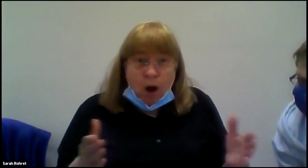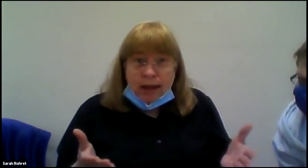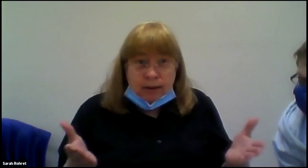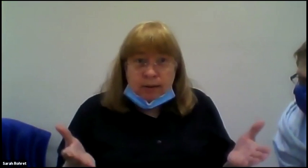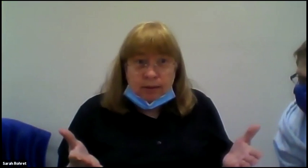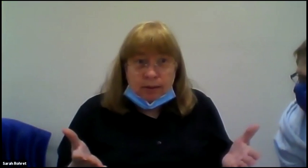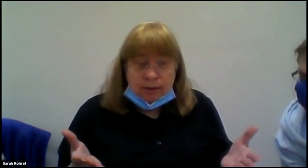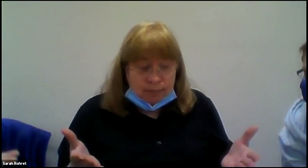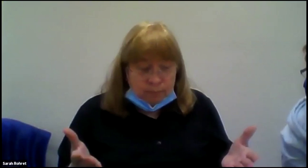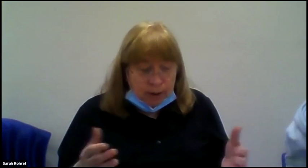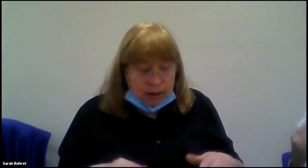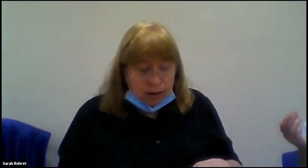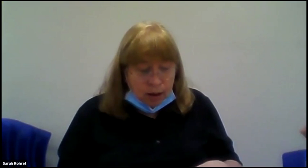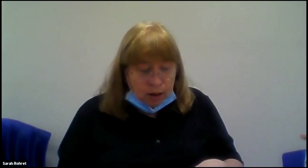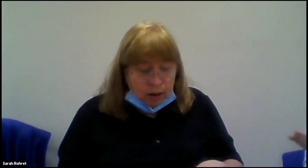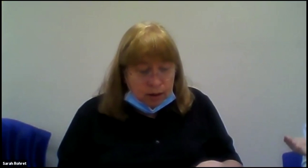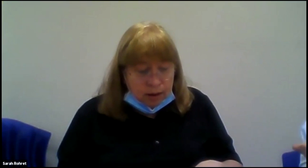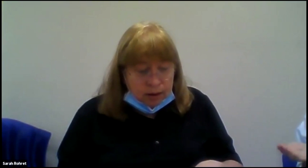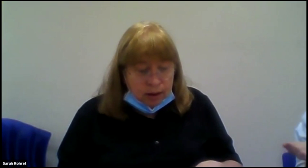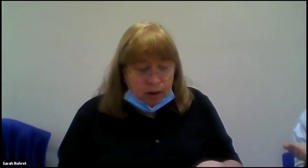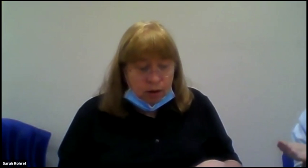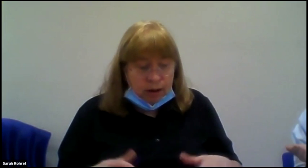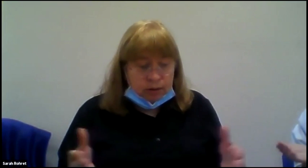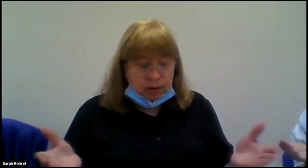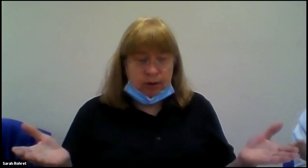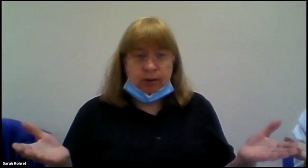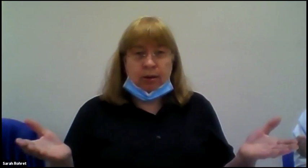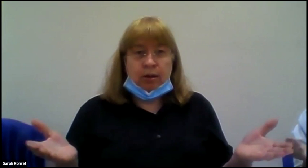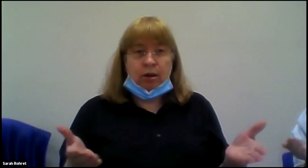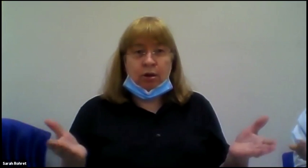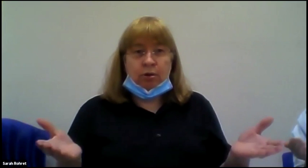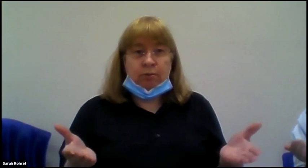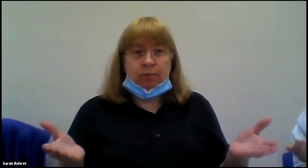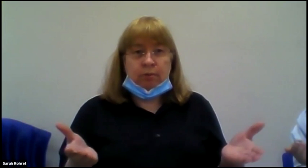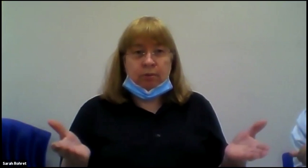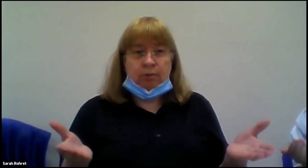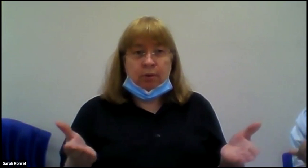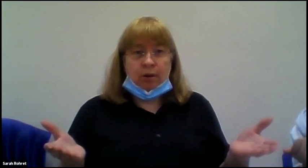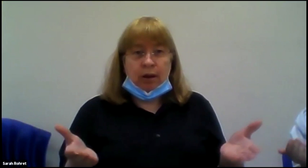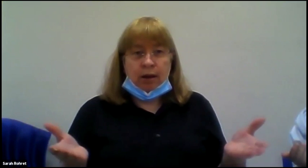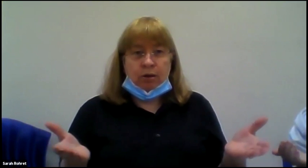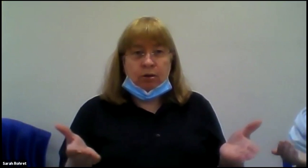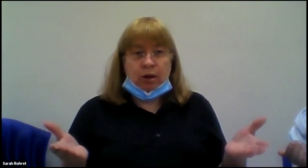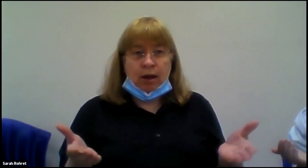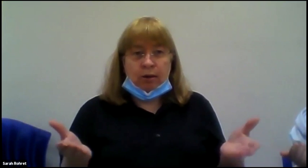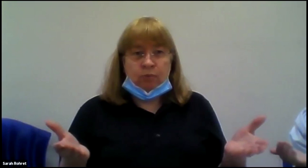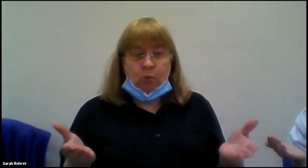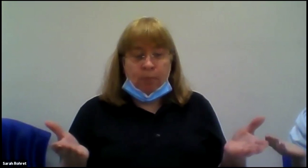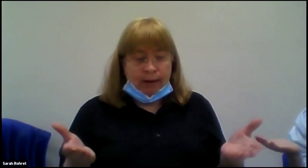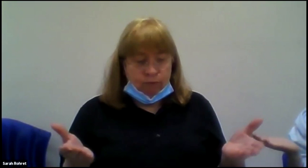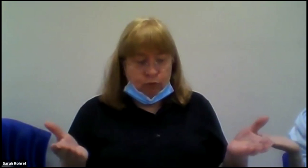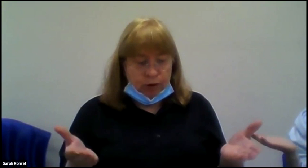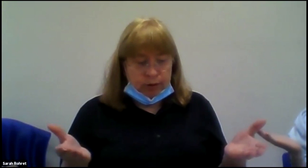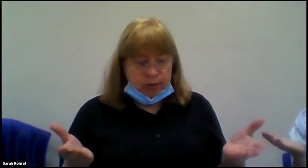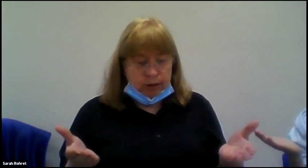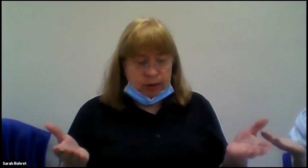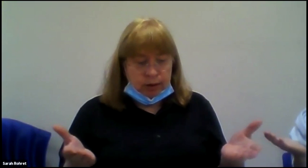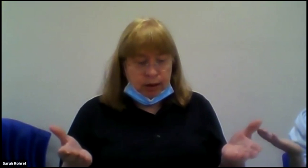what, but this here is just here. And you just kind of go back and forth.